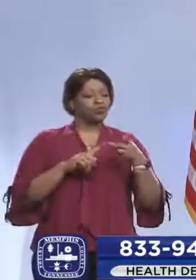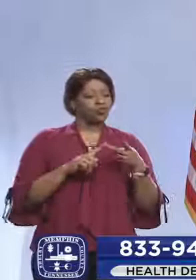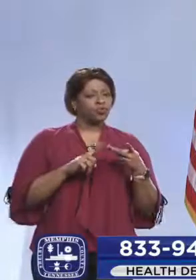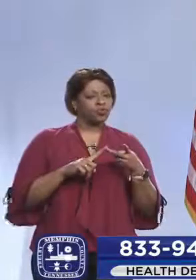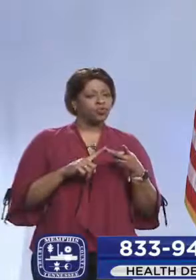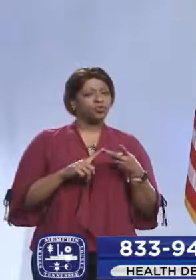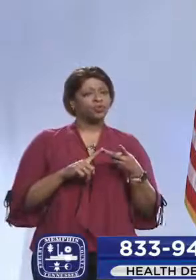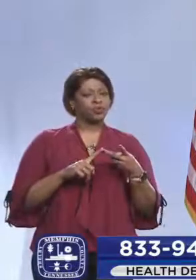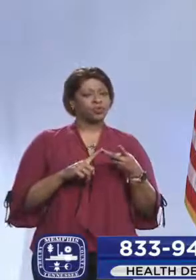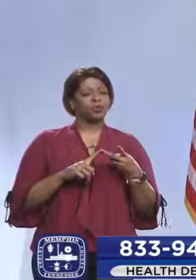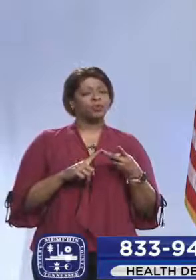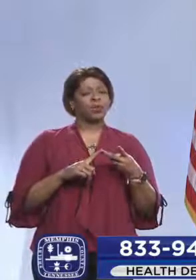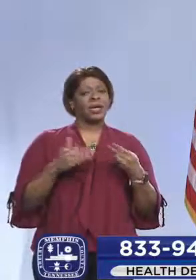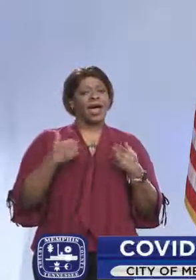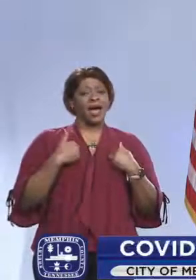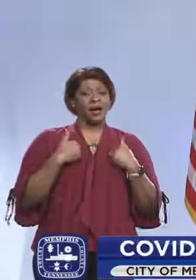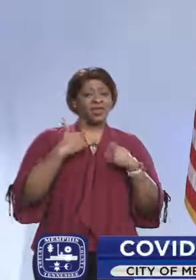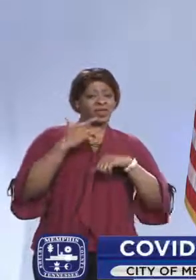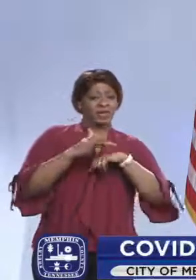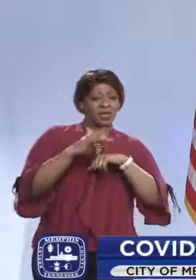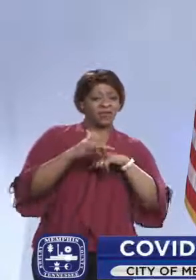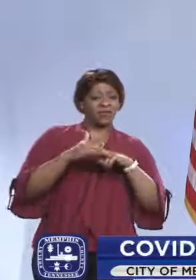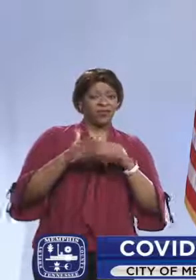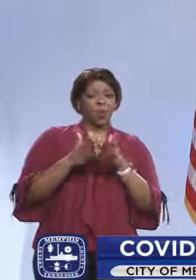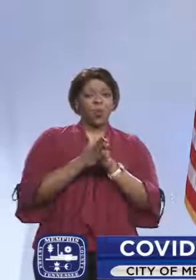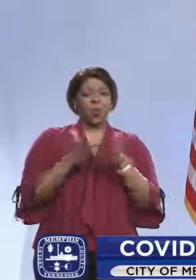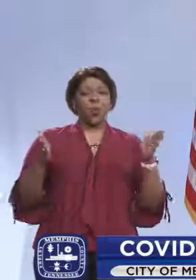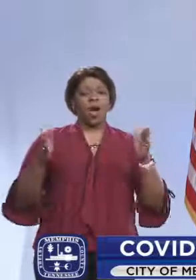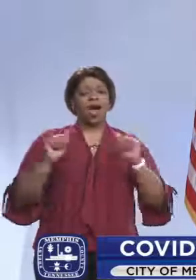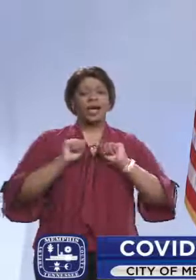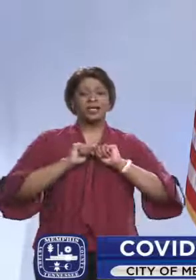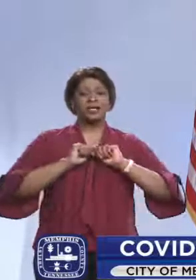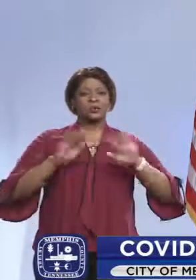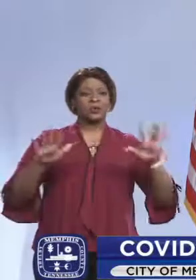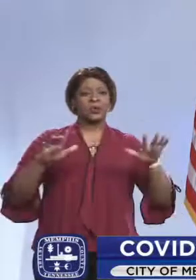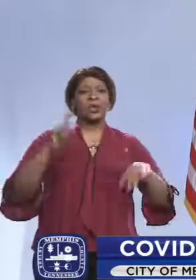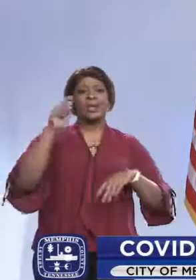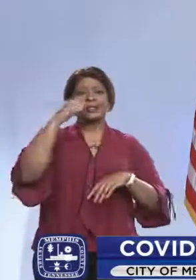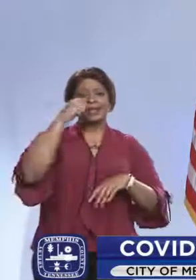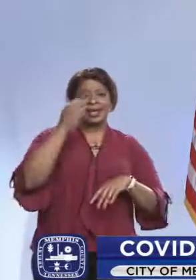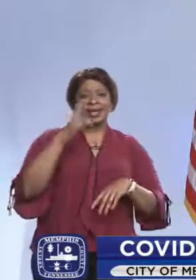the availability of widespread testing,